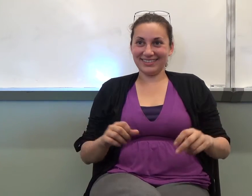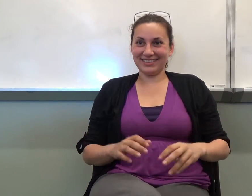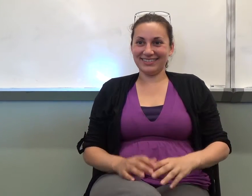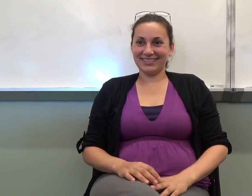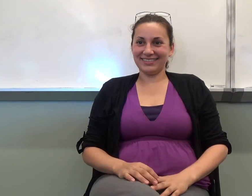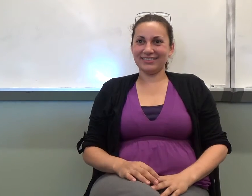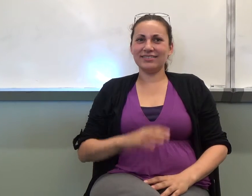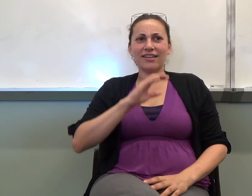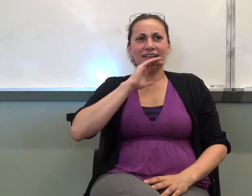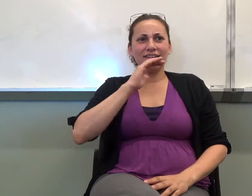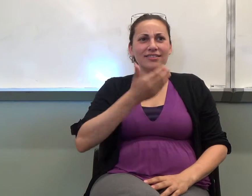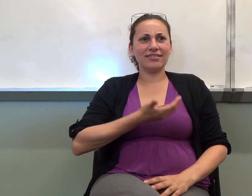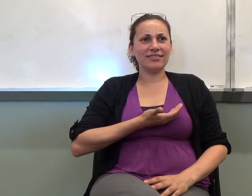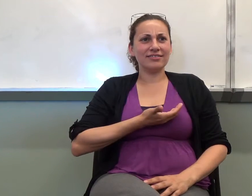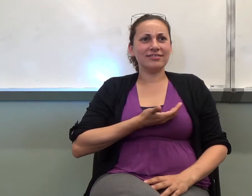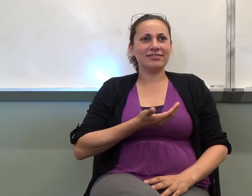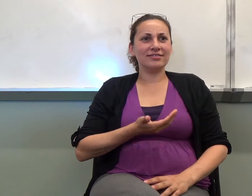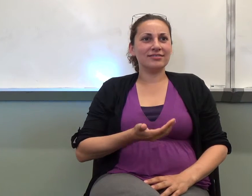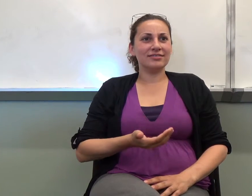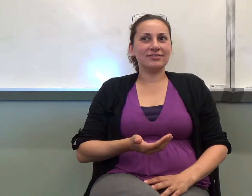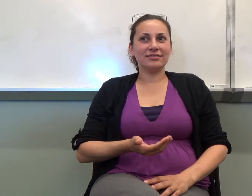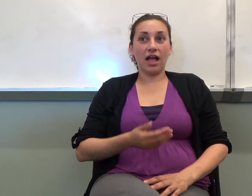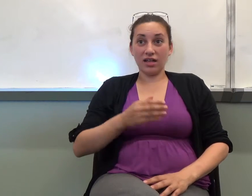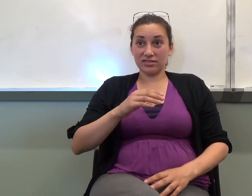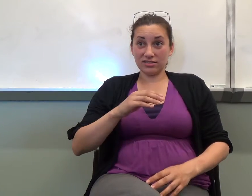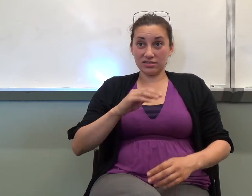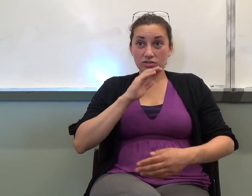Okay, so we'll take that as the center,